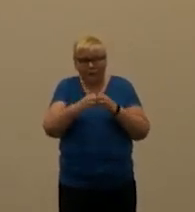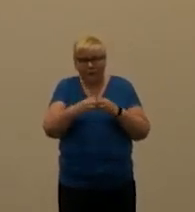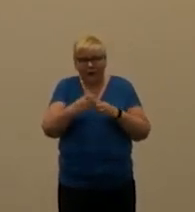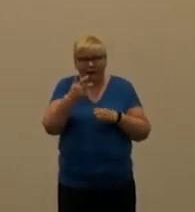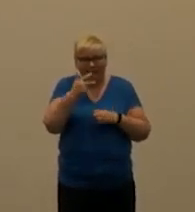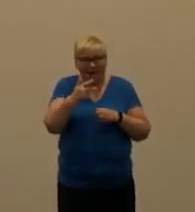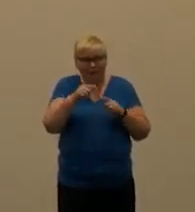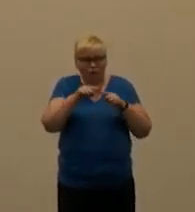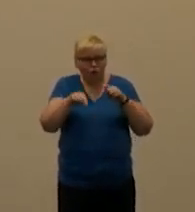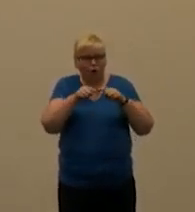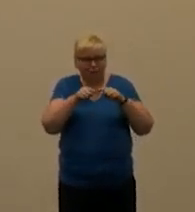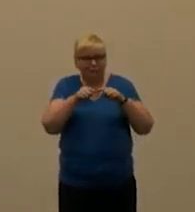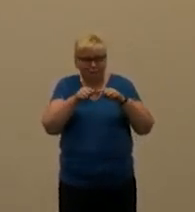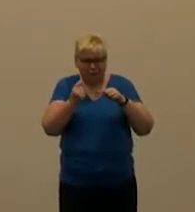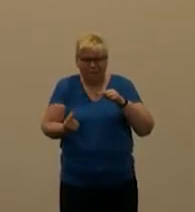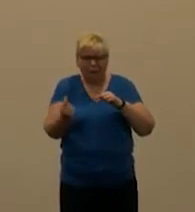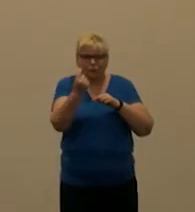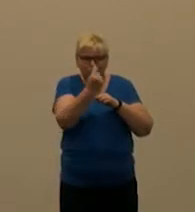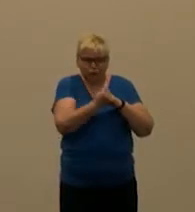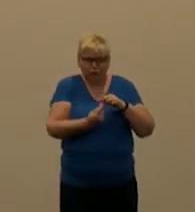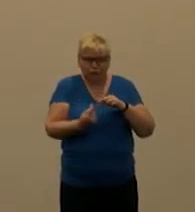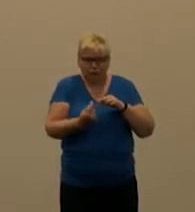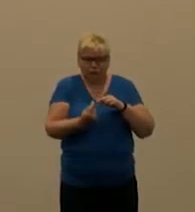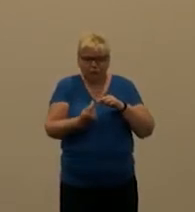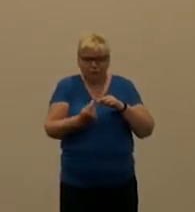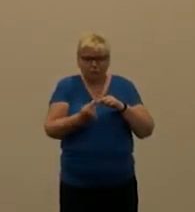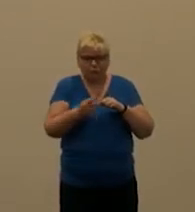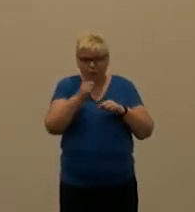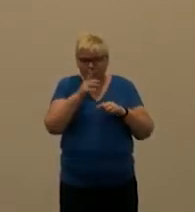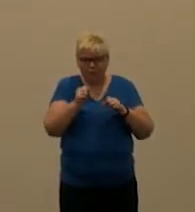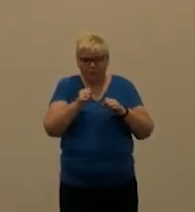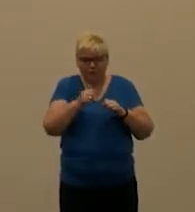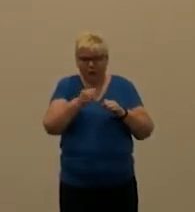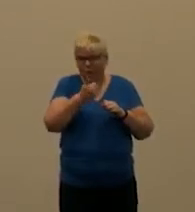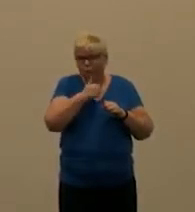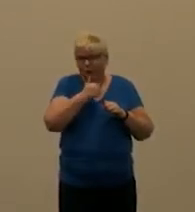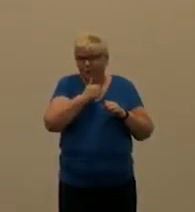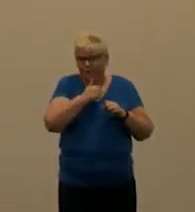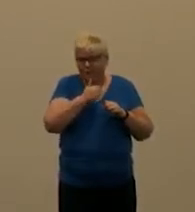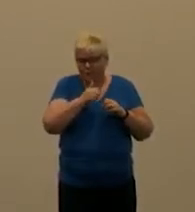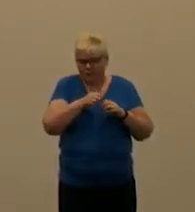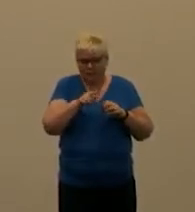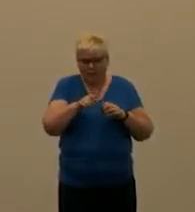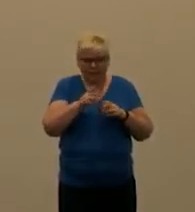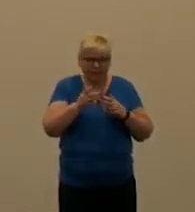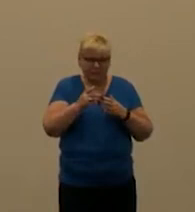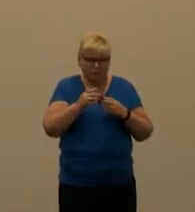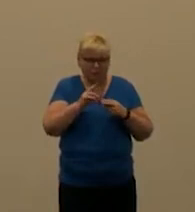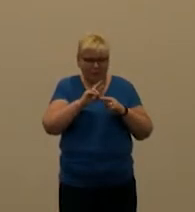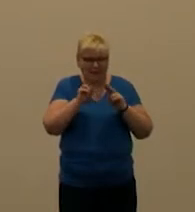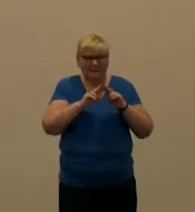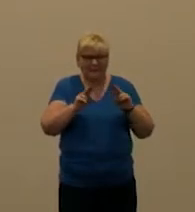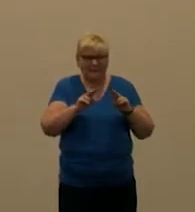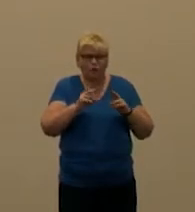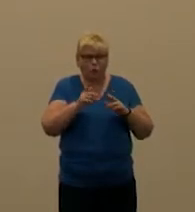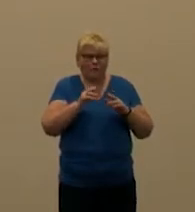per region. You have the option here to implement the private peering. Private peering here is for the internal network, so